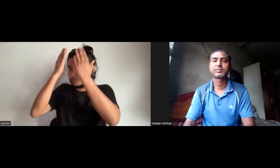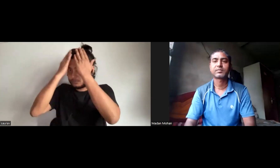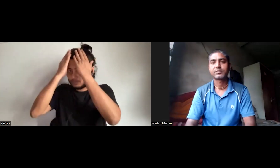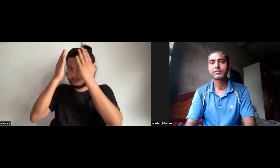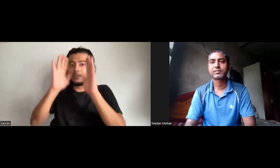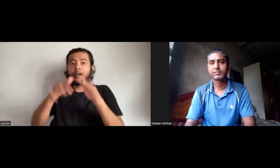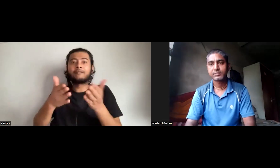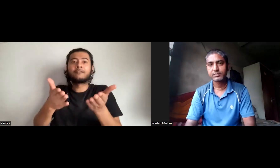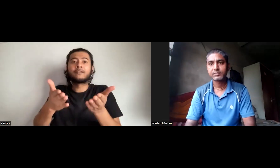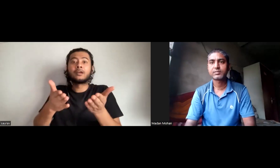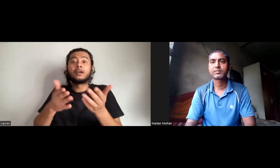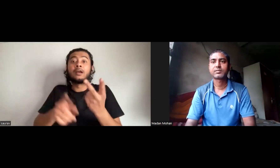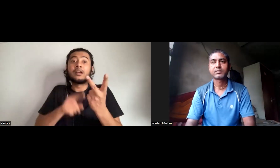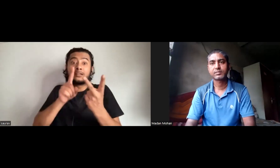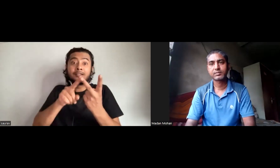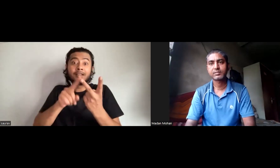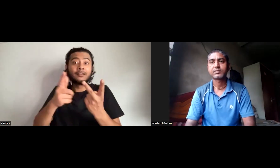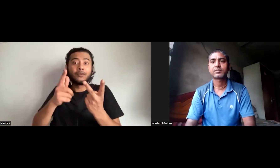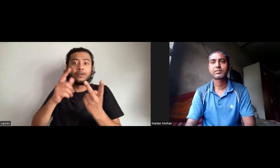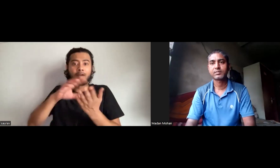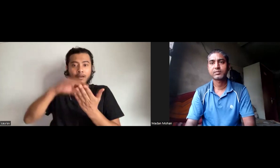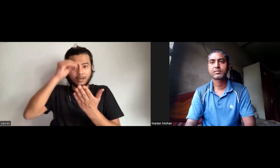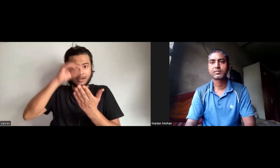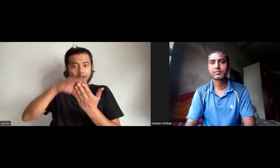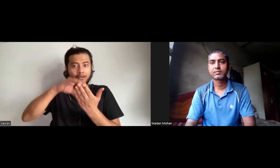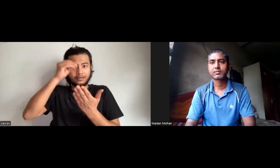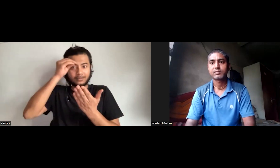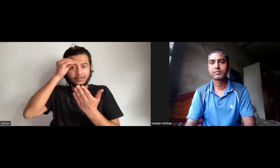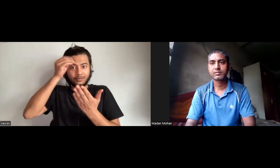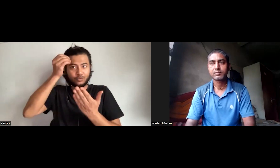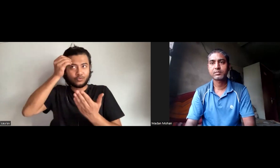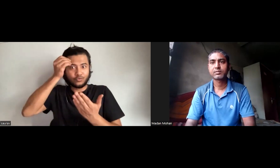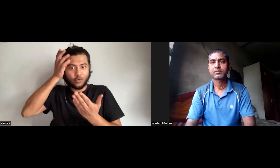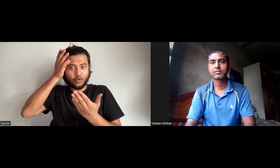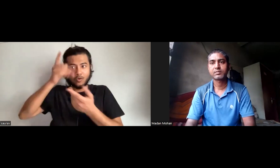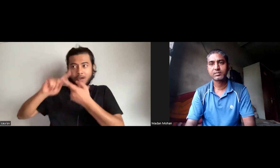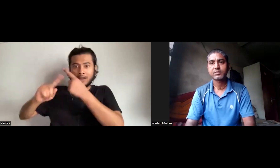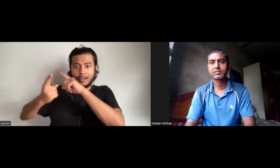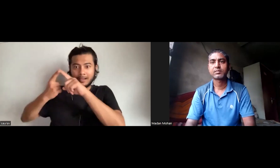is complete, so you should try to preach to more deaf people like you.